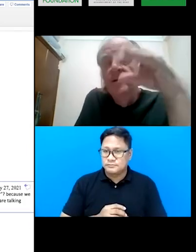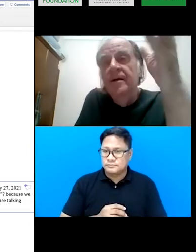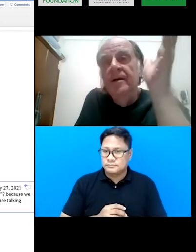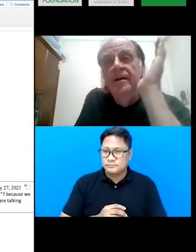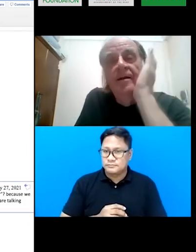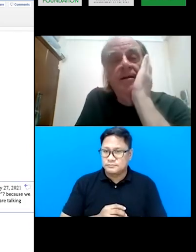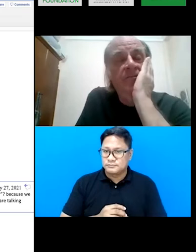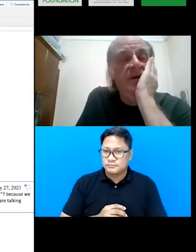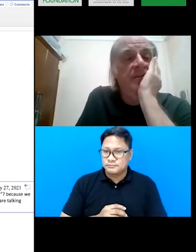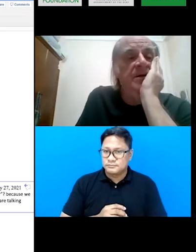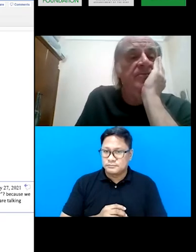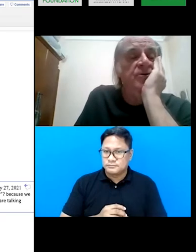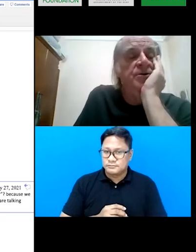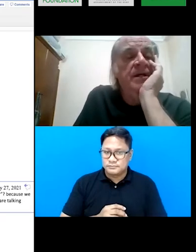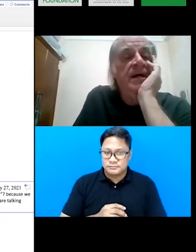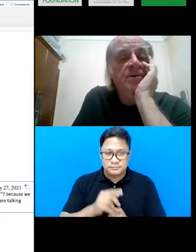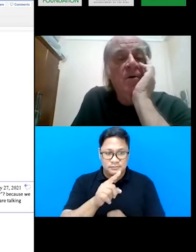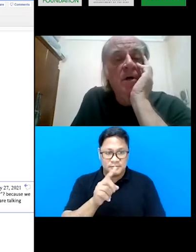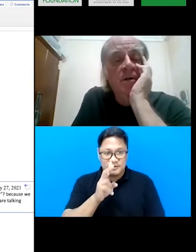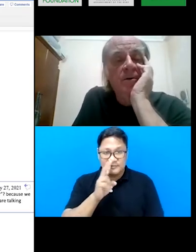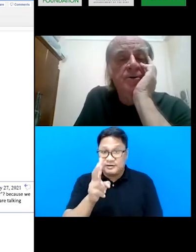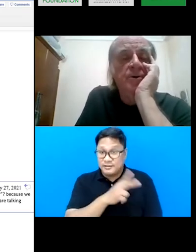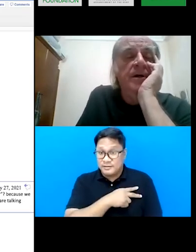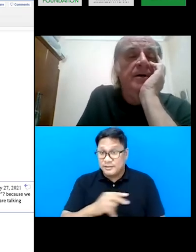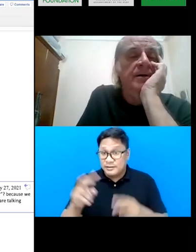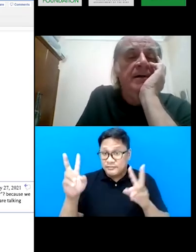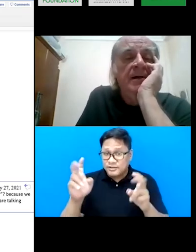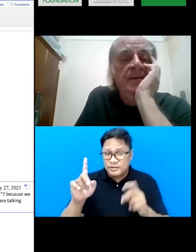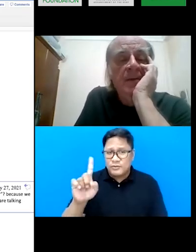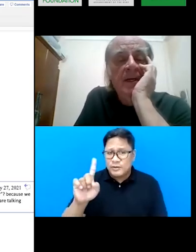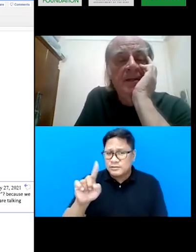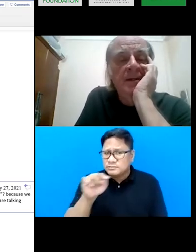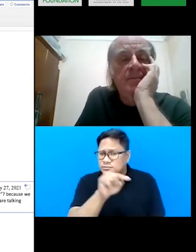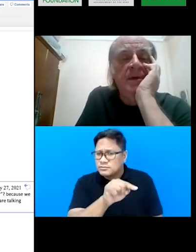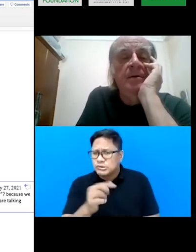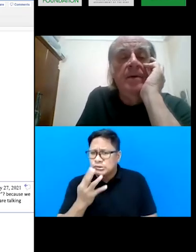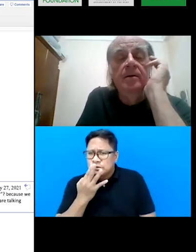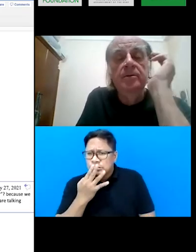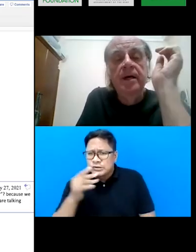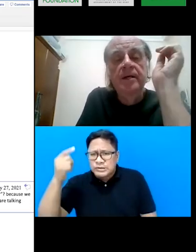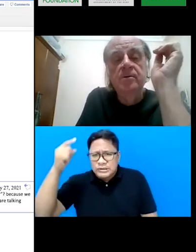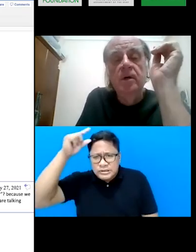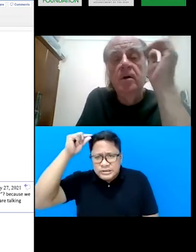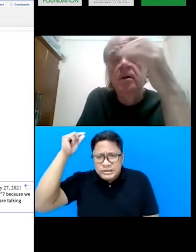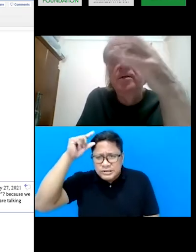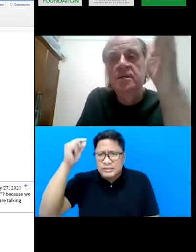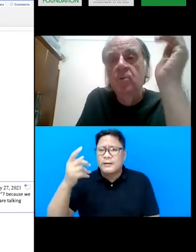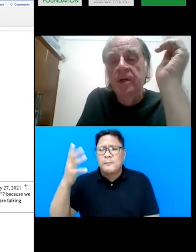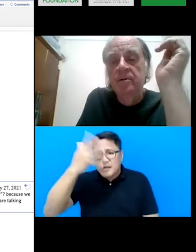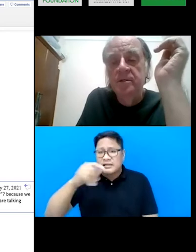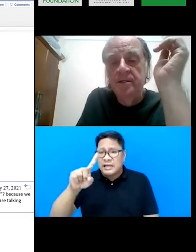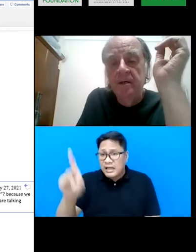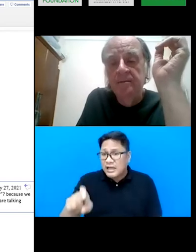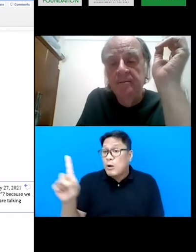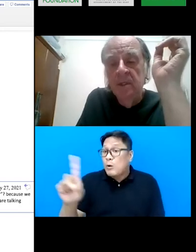Now, the Vietnamese version did ask, what color is your hair? But I think it may be better to ask, what color is